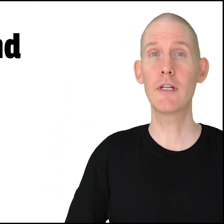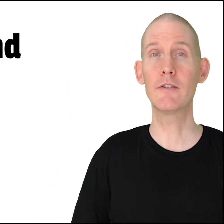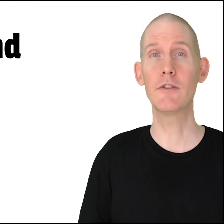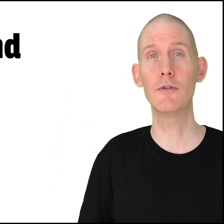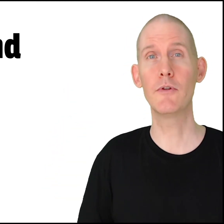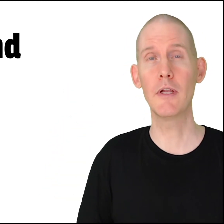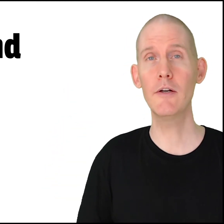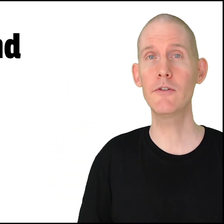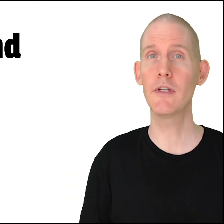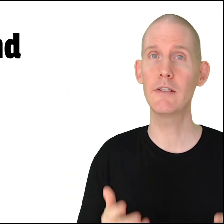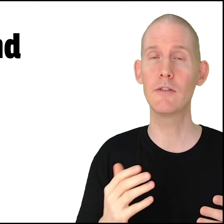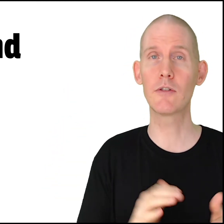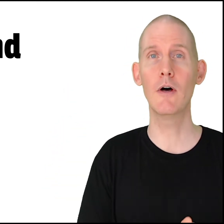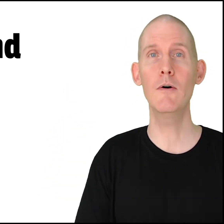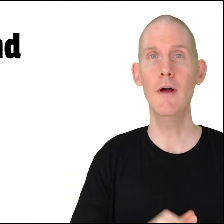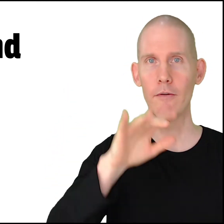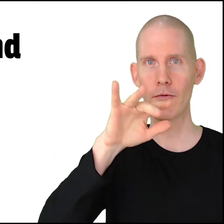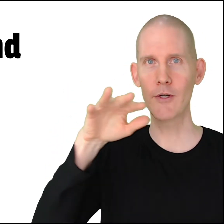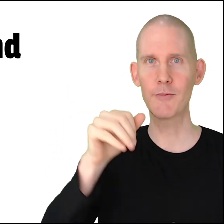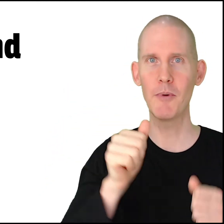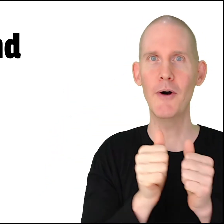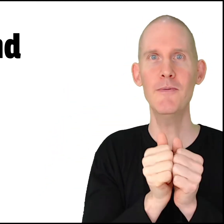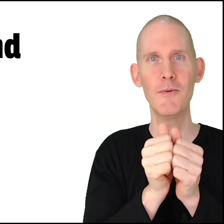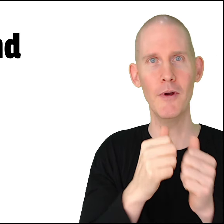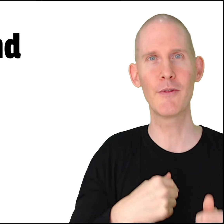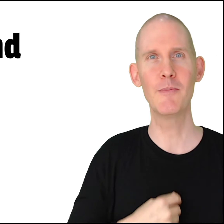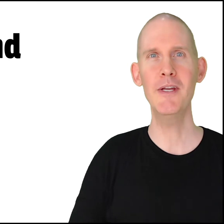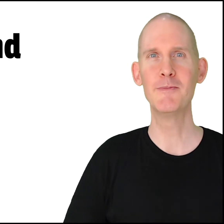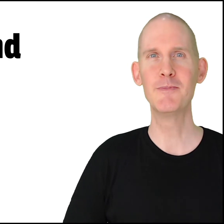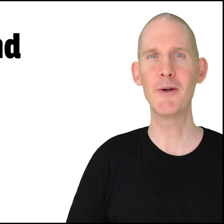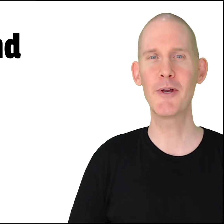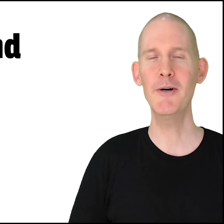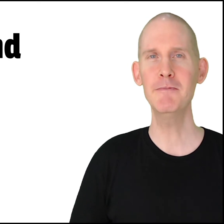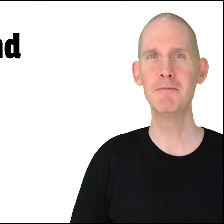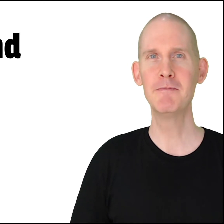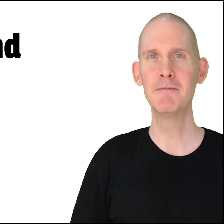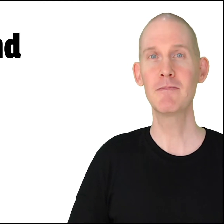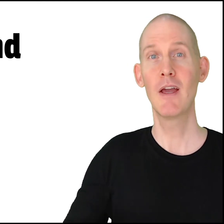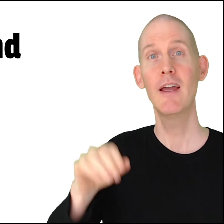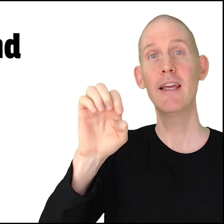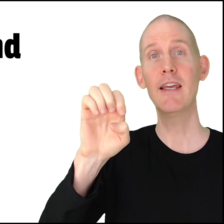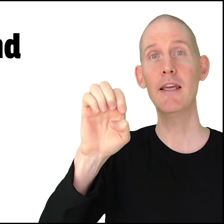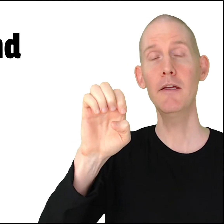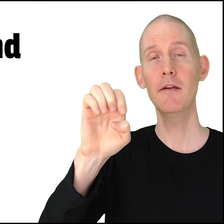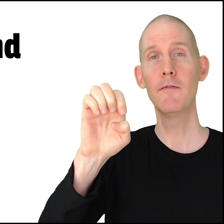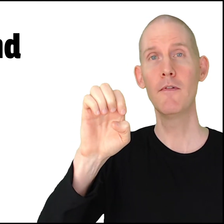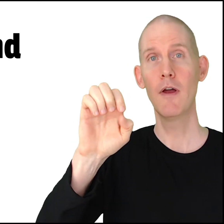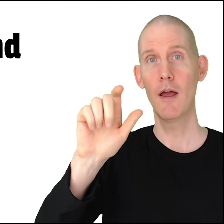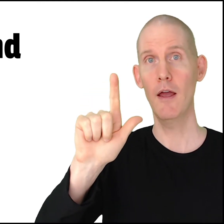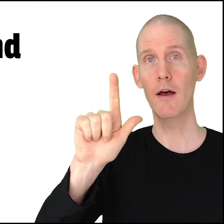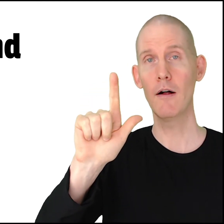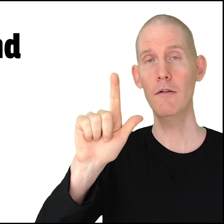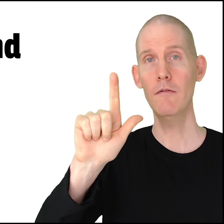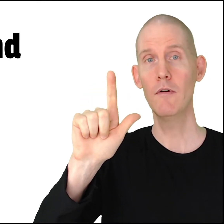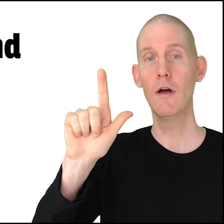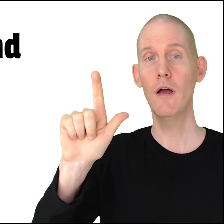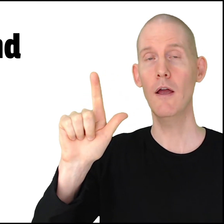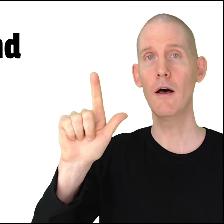just do the letters nice and slow. Fingerspell with me. Here we go. E, L,